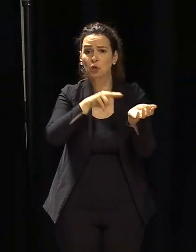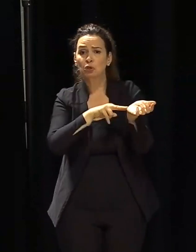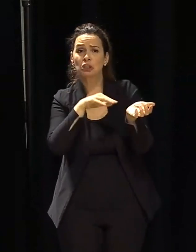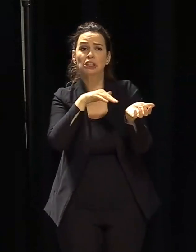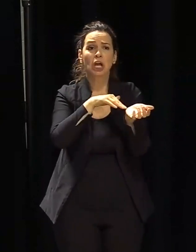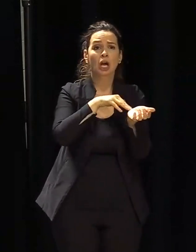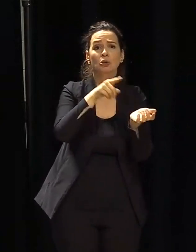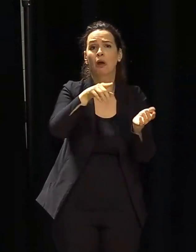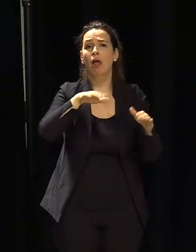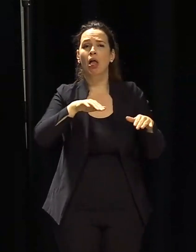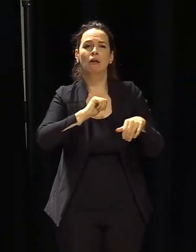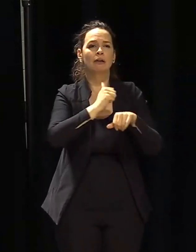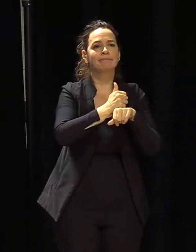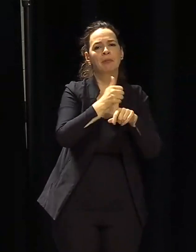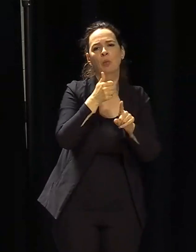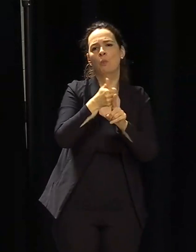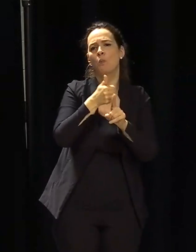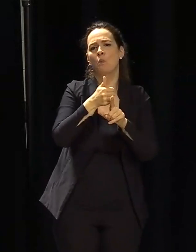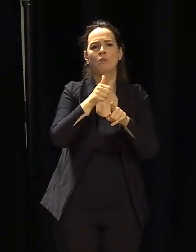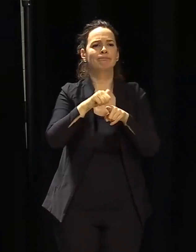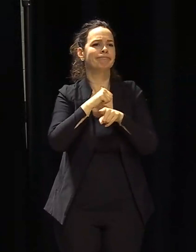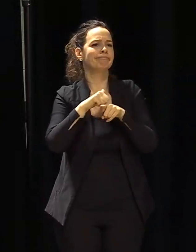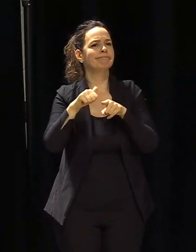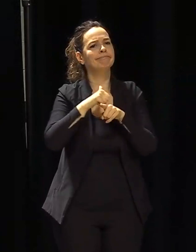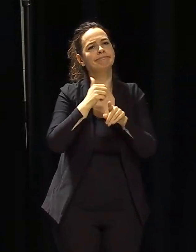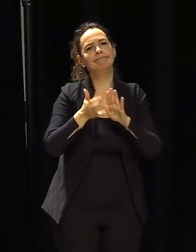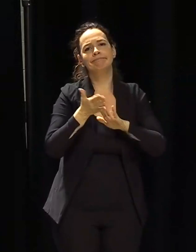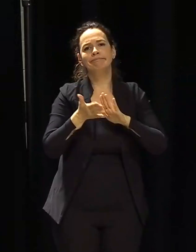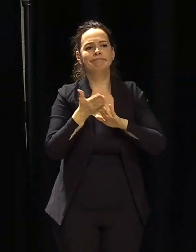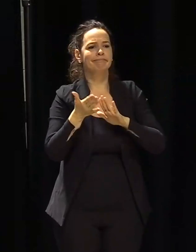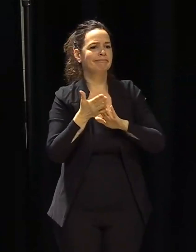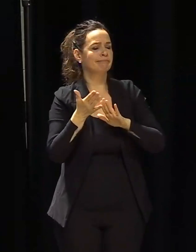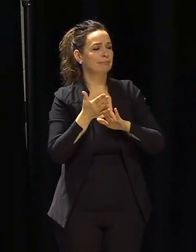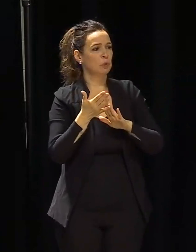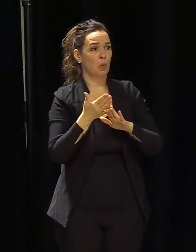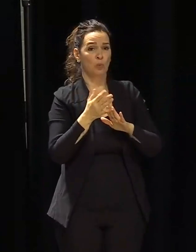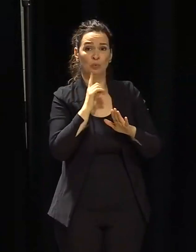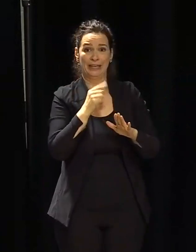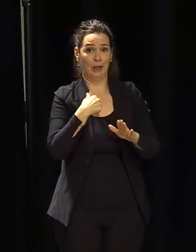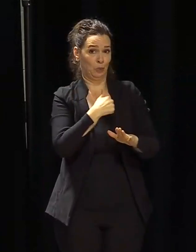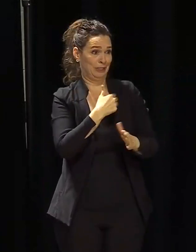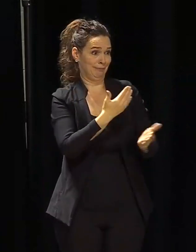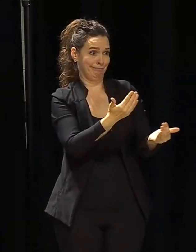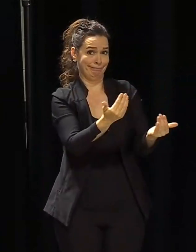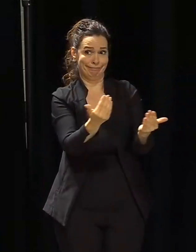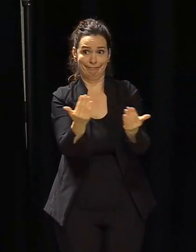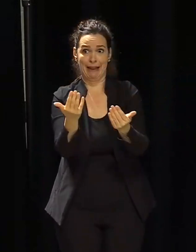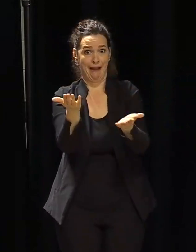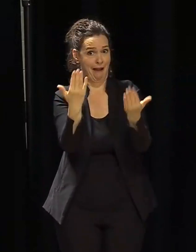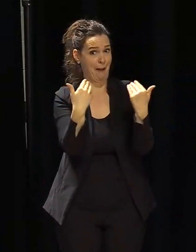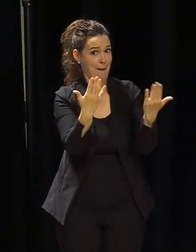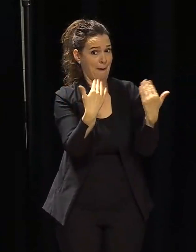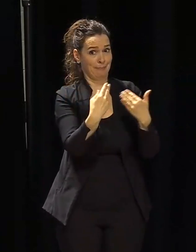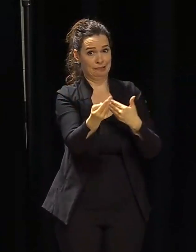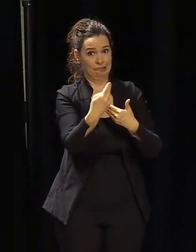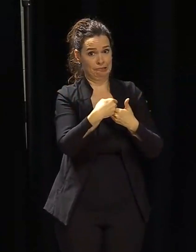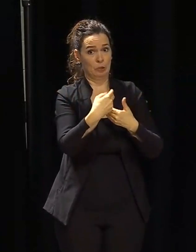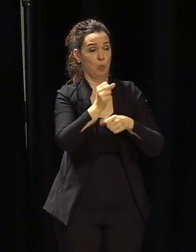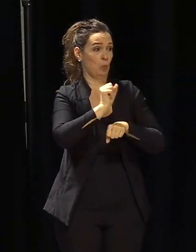we would certainly lean on, those types of volunteers. And again, the other thing, and again,